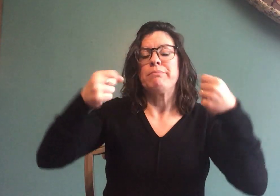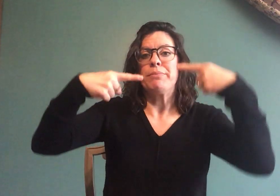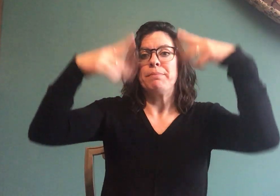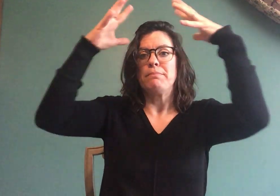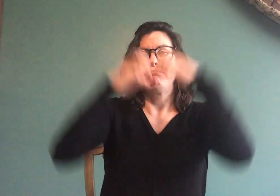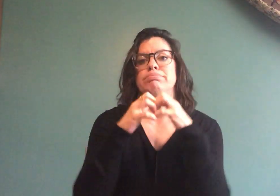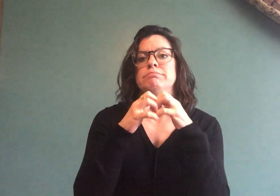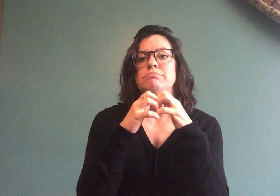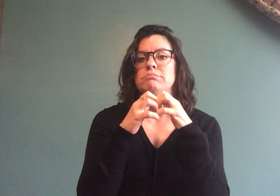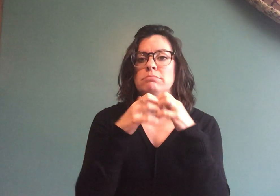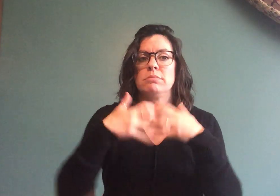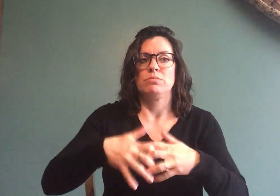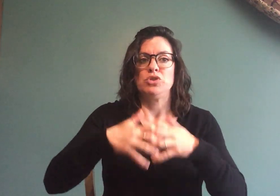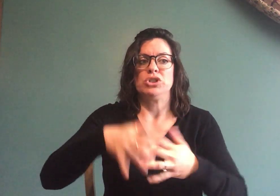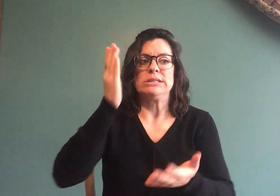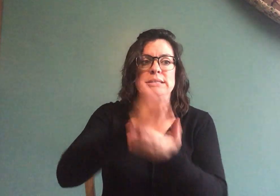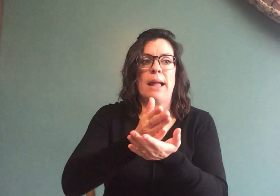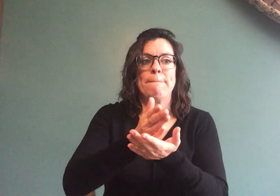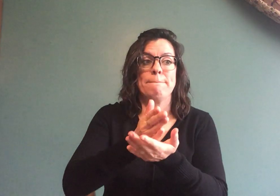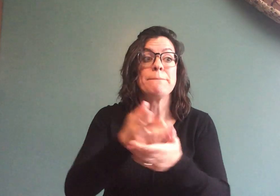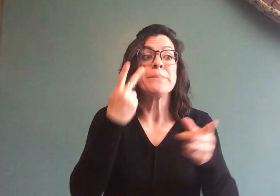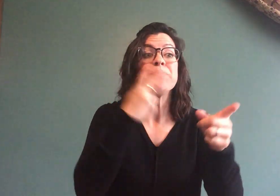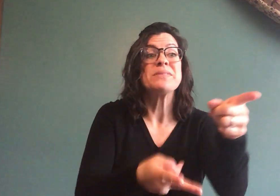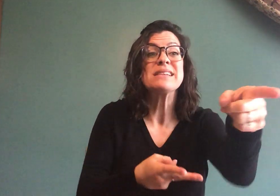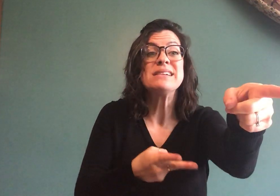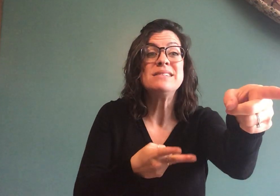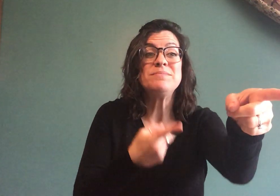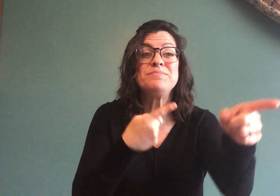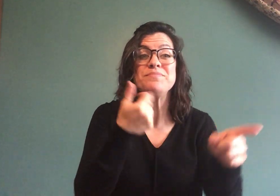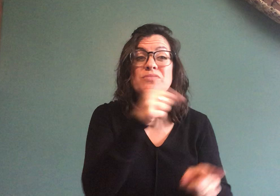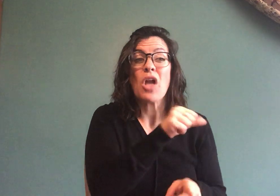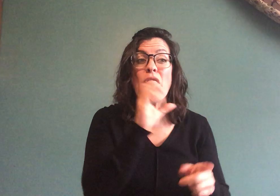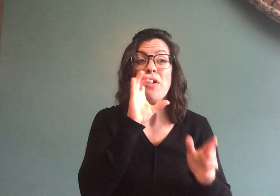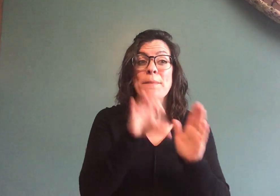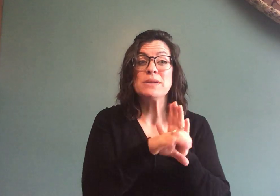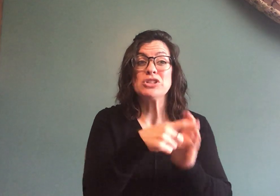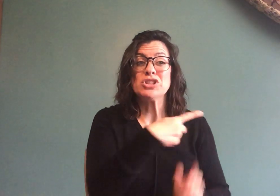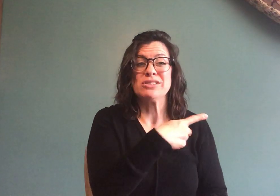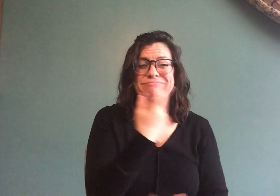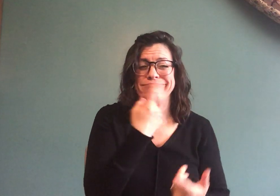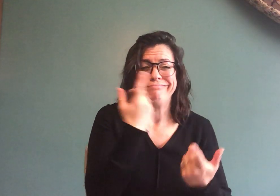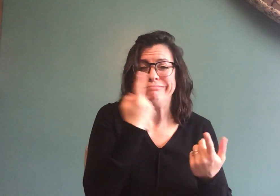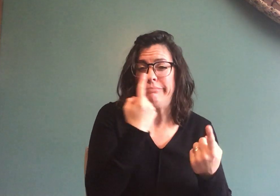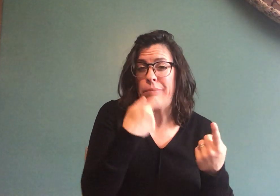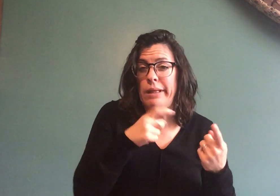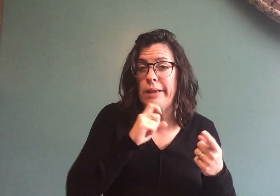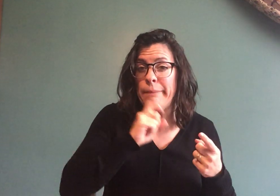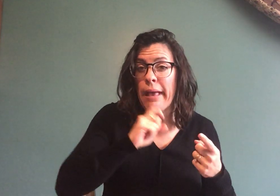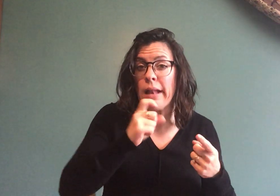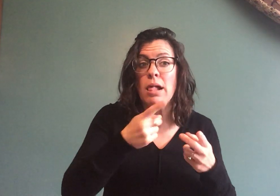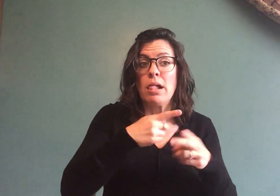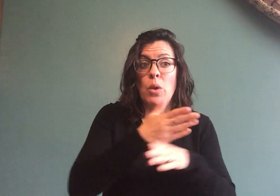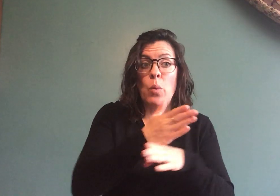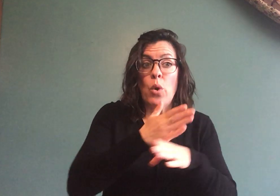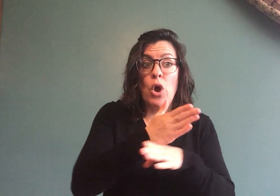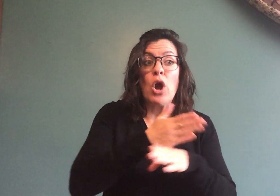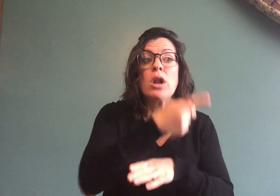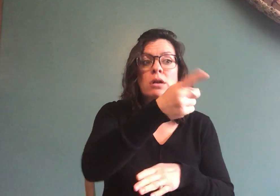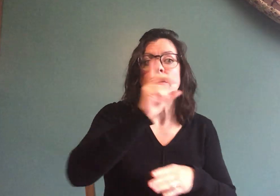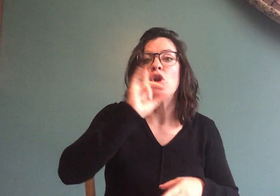he's holding a piece of wood or metal. Okay, and this is a cutting device. You see the guard? Yeah.